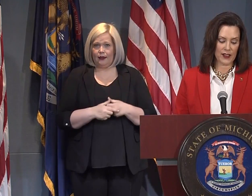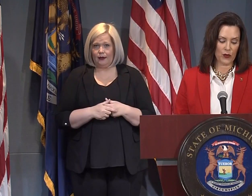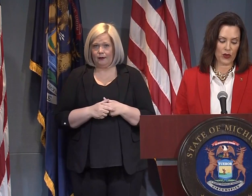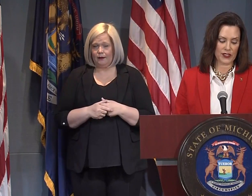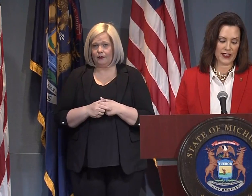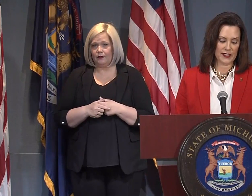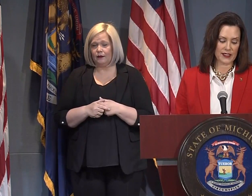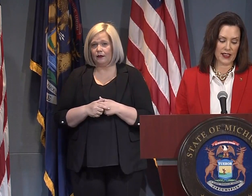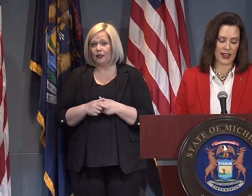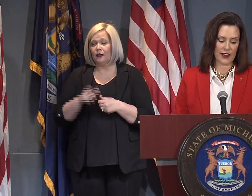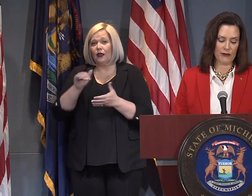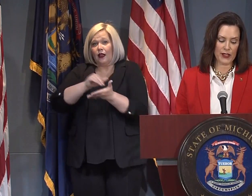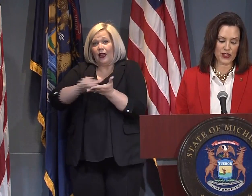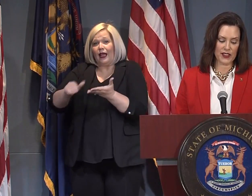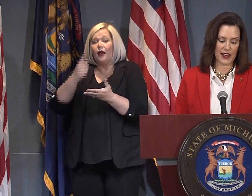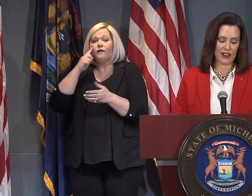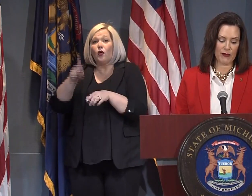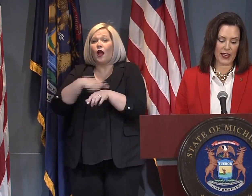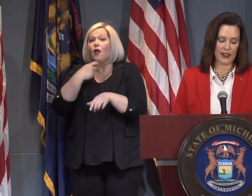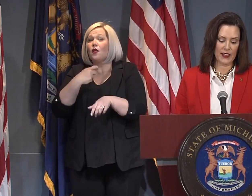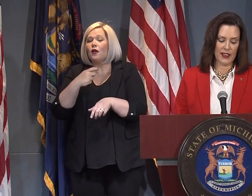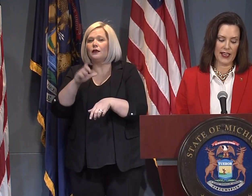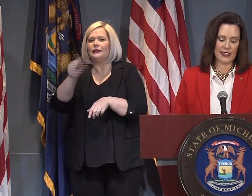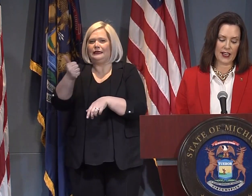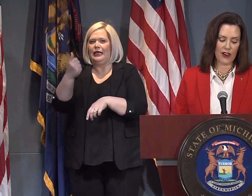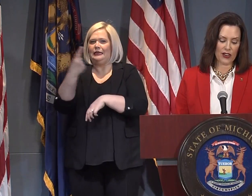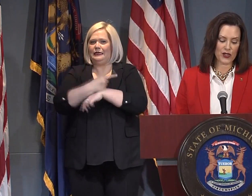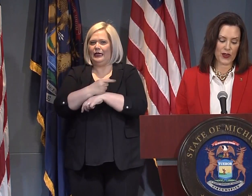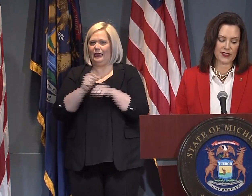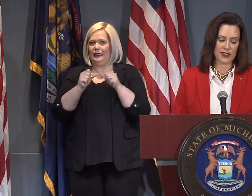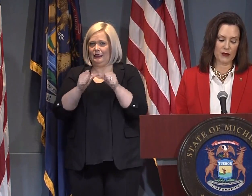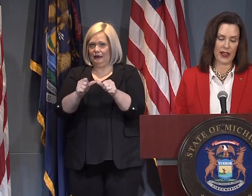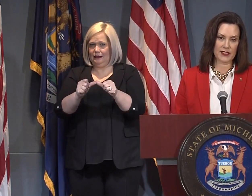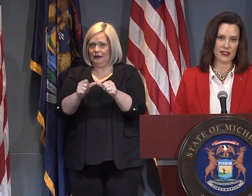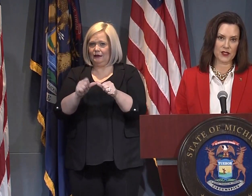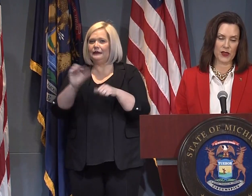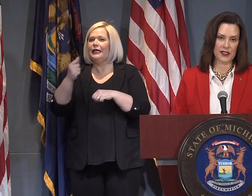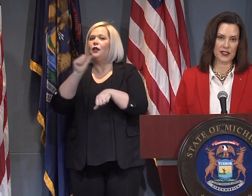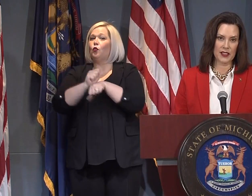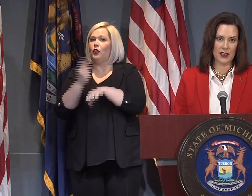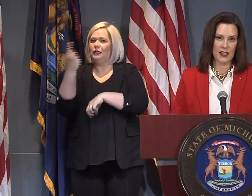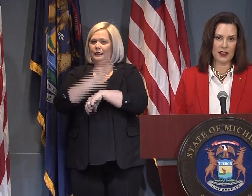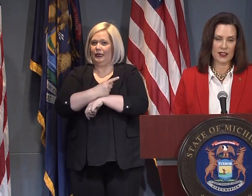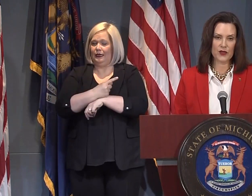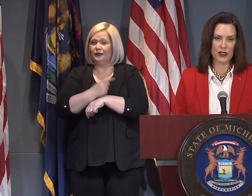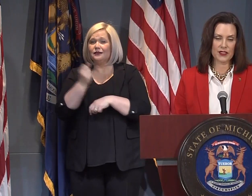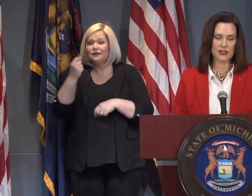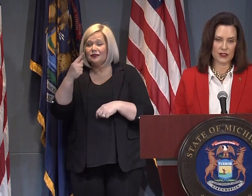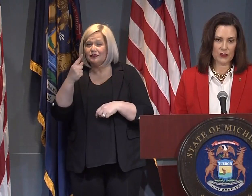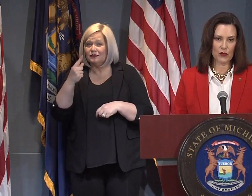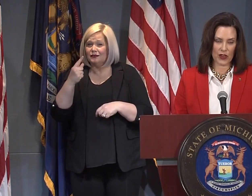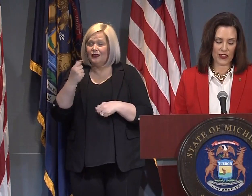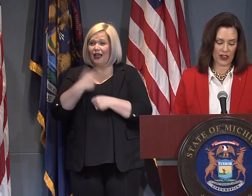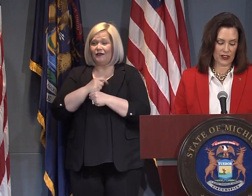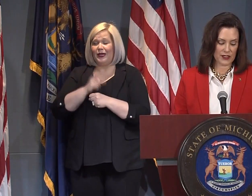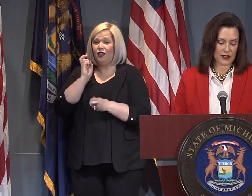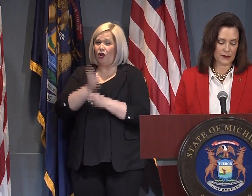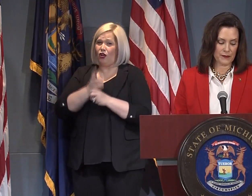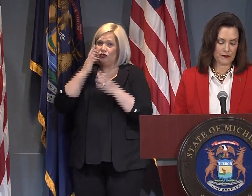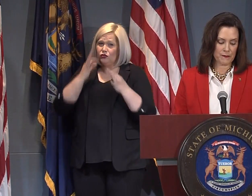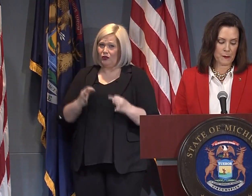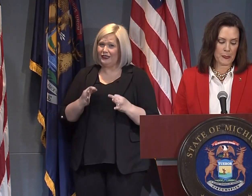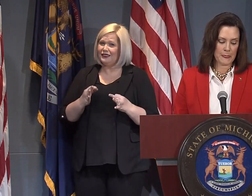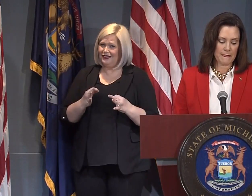for 10 work days, and I've mentioned that I've made a lot of hard choices in the past 6 weeks. This was one of the